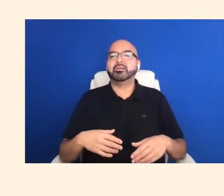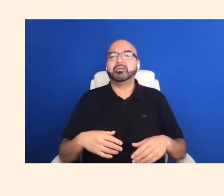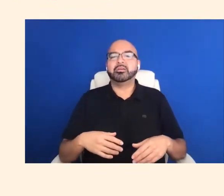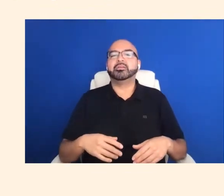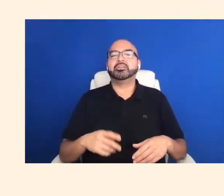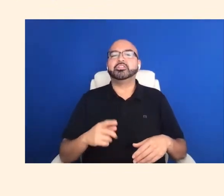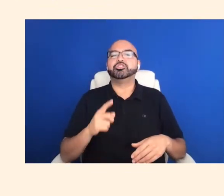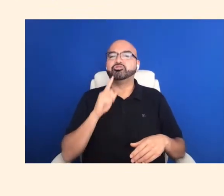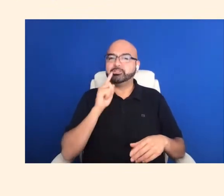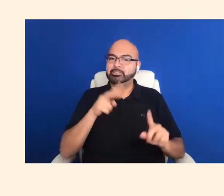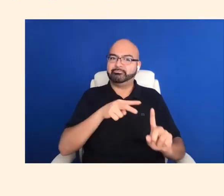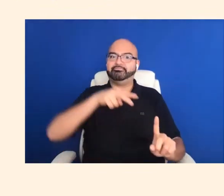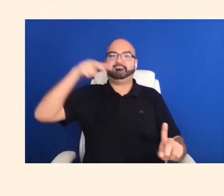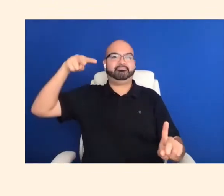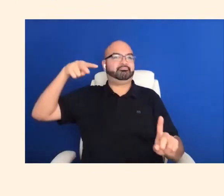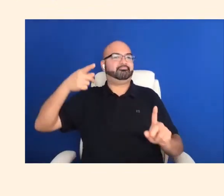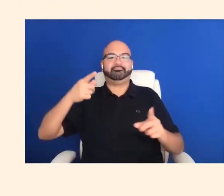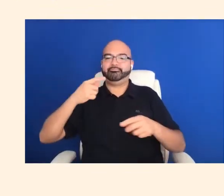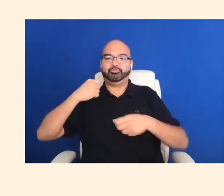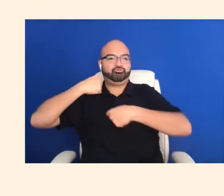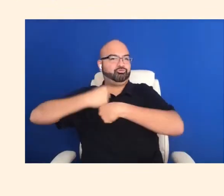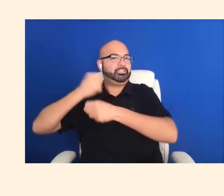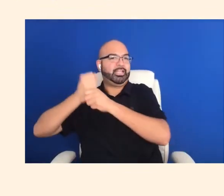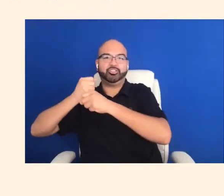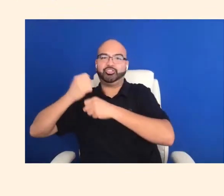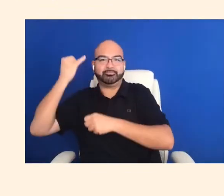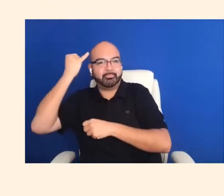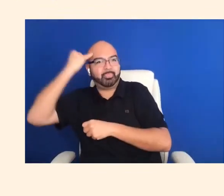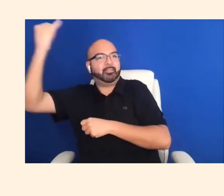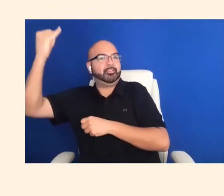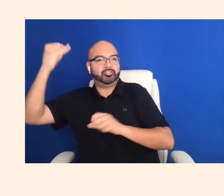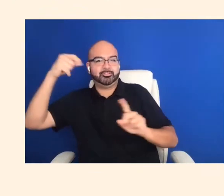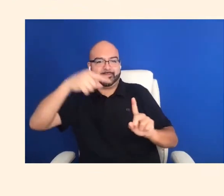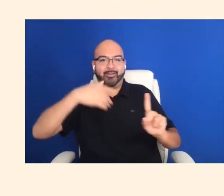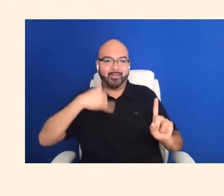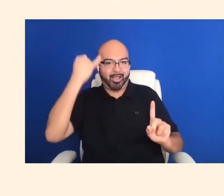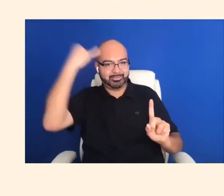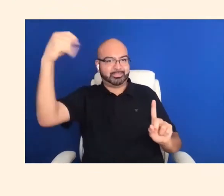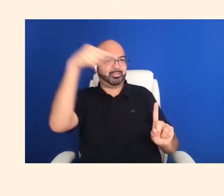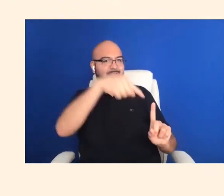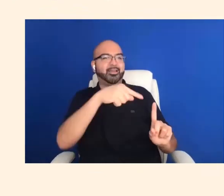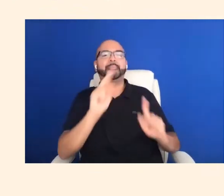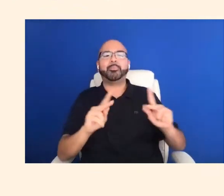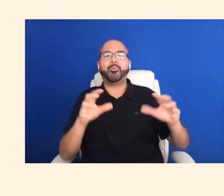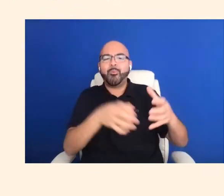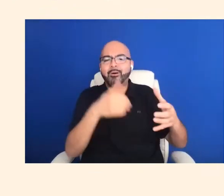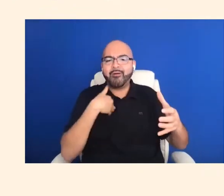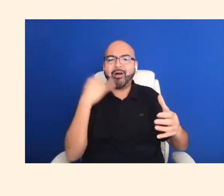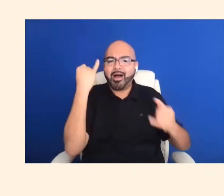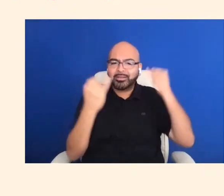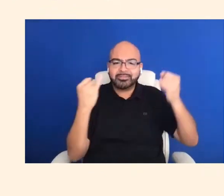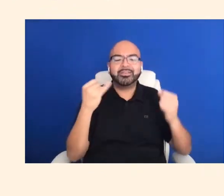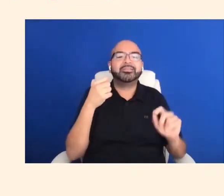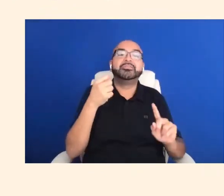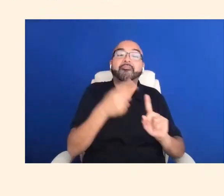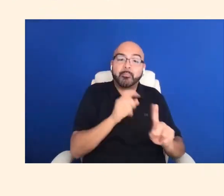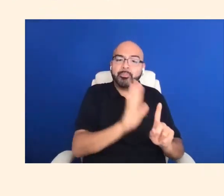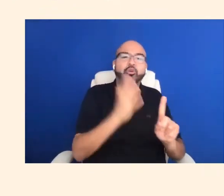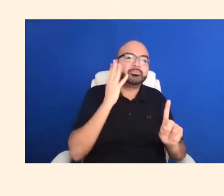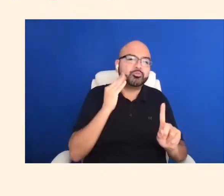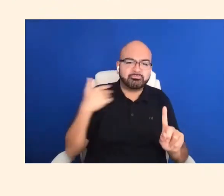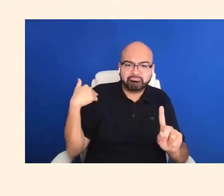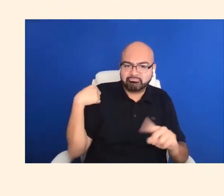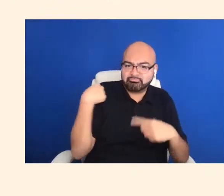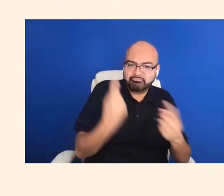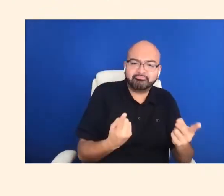creation mythology. Like there is this idea that is being, that is had by these individuals who have this lived experience, and you're actually being